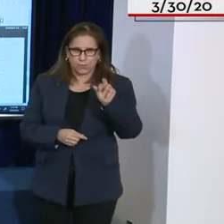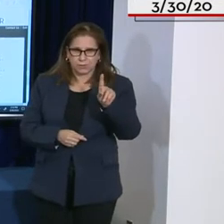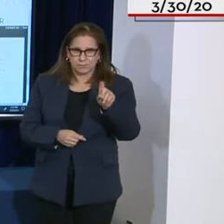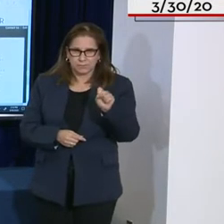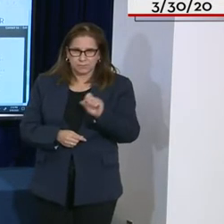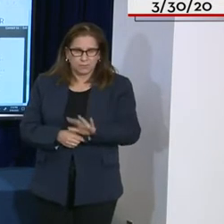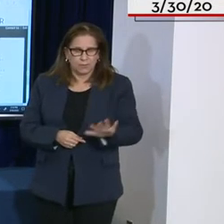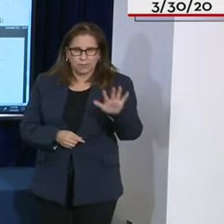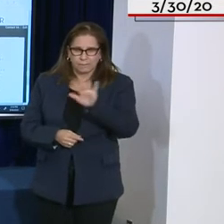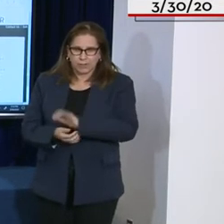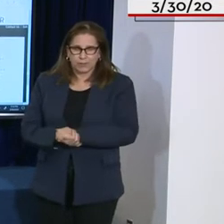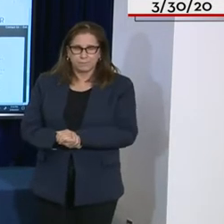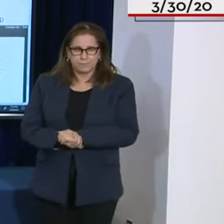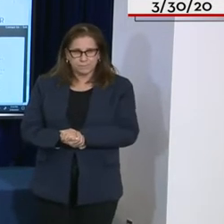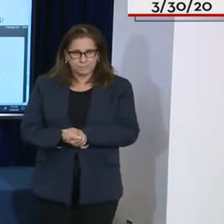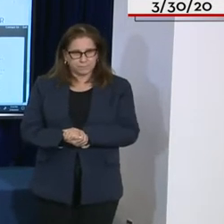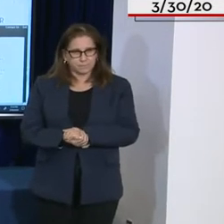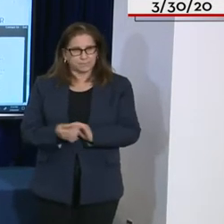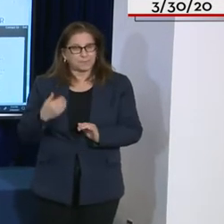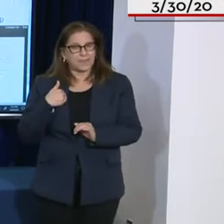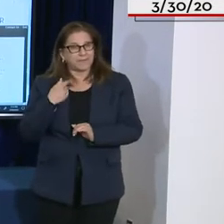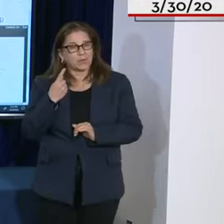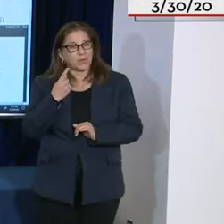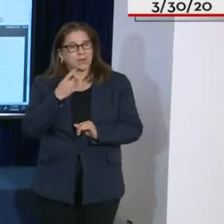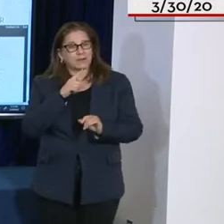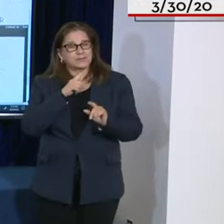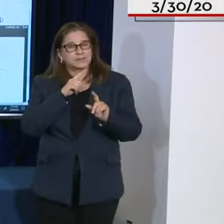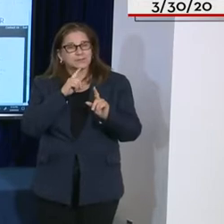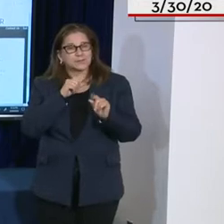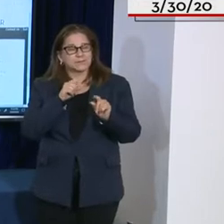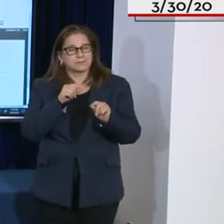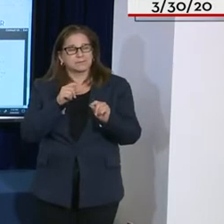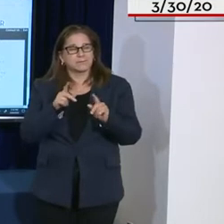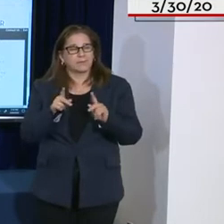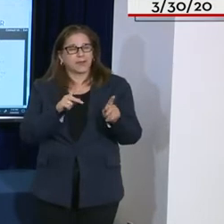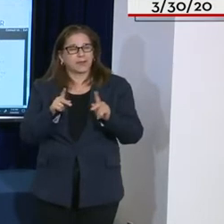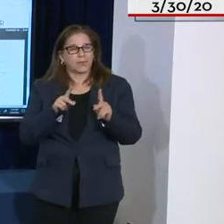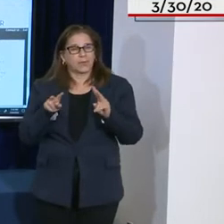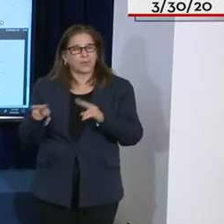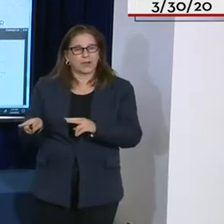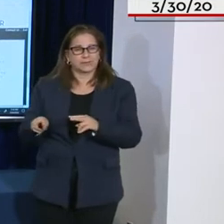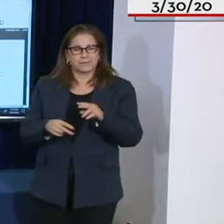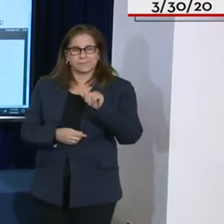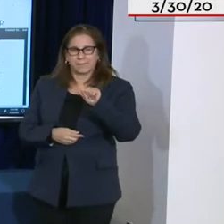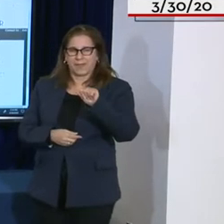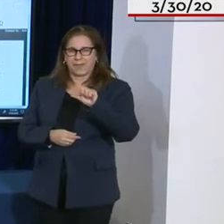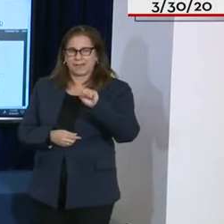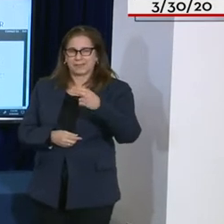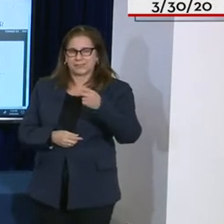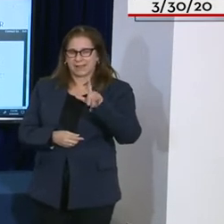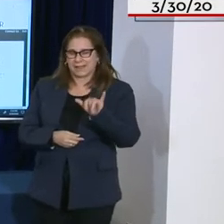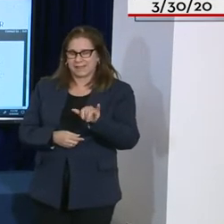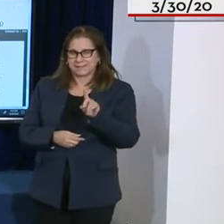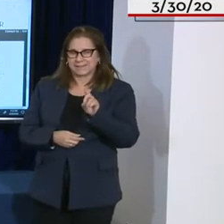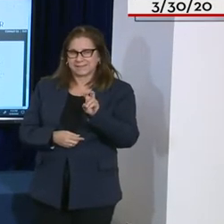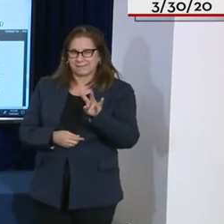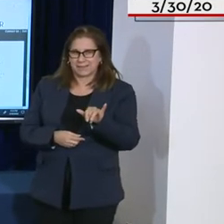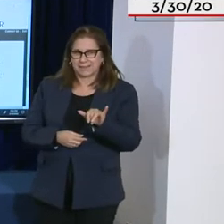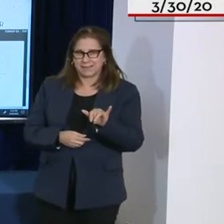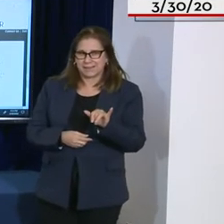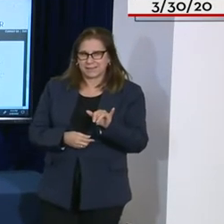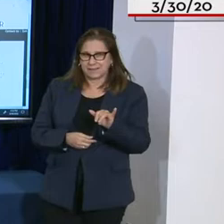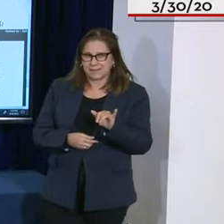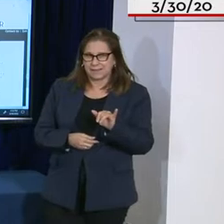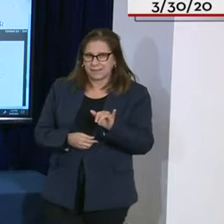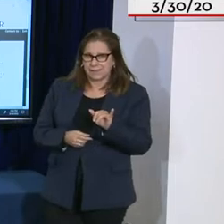from one of our Twitter watch parties from Ashley Levy. When will we know whether or not our business received one